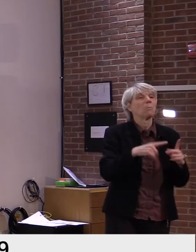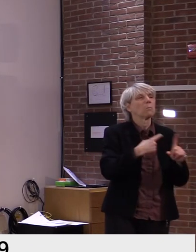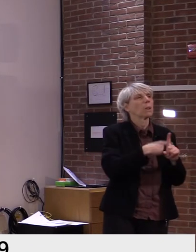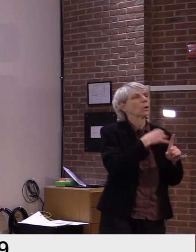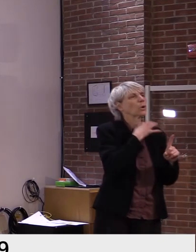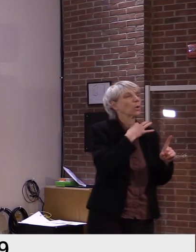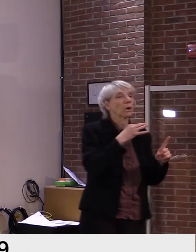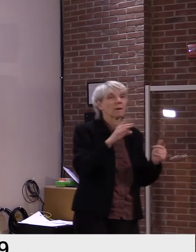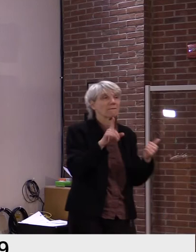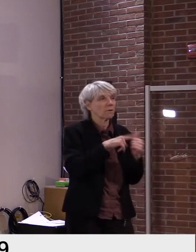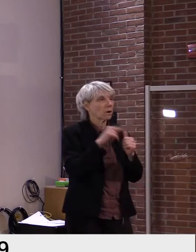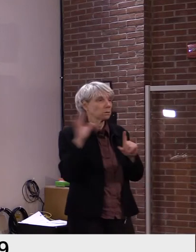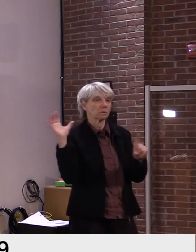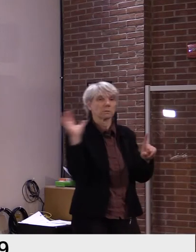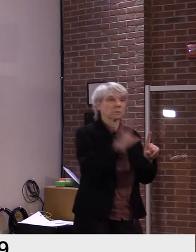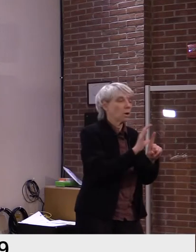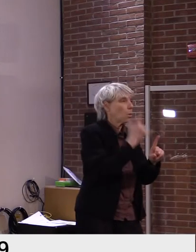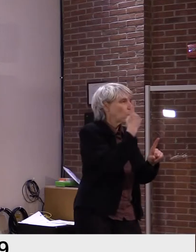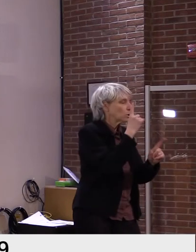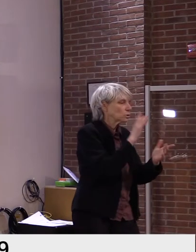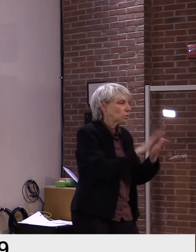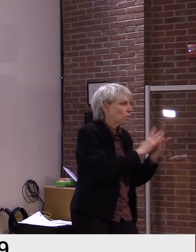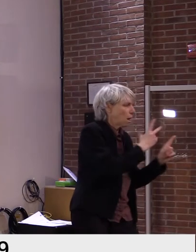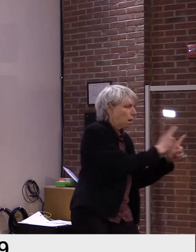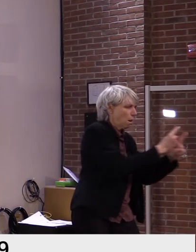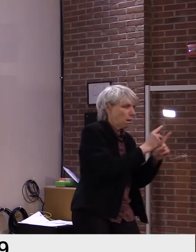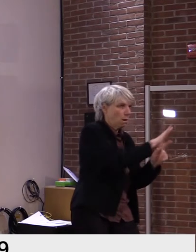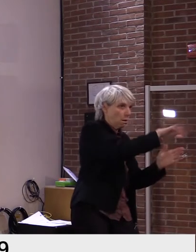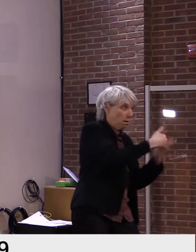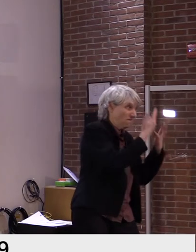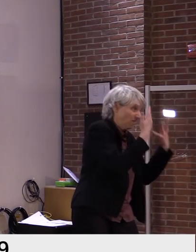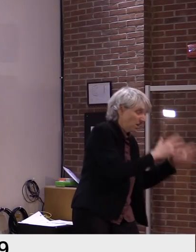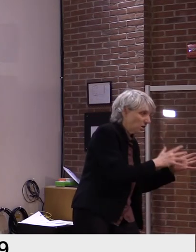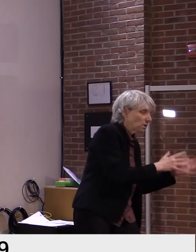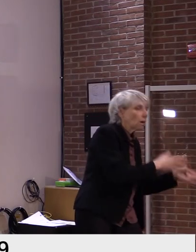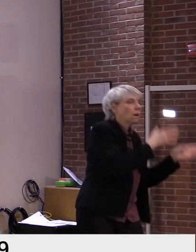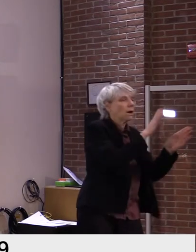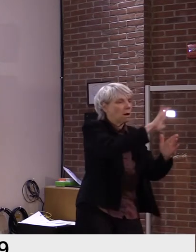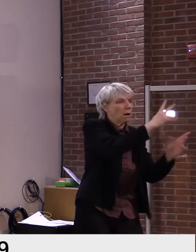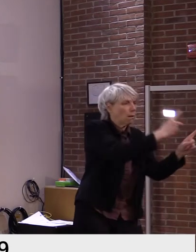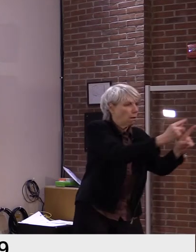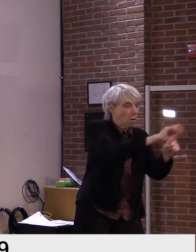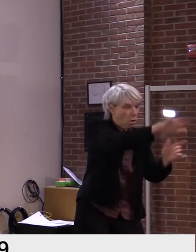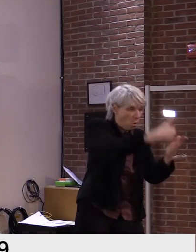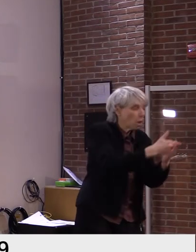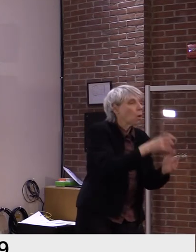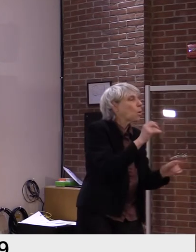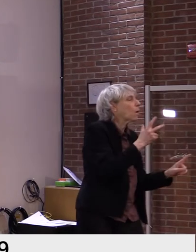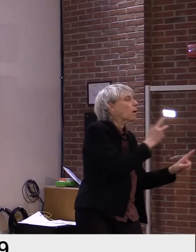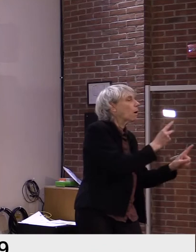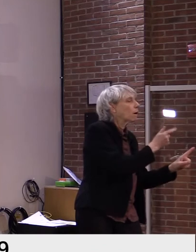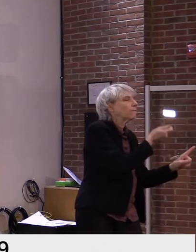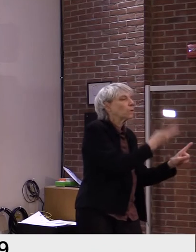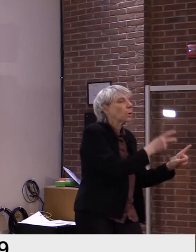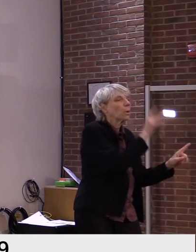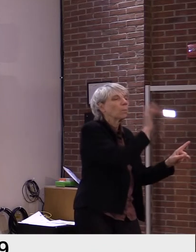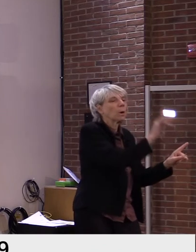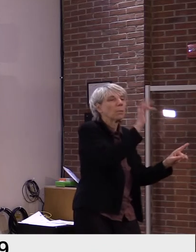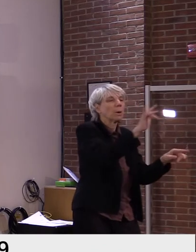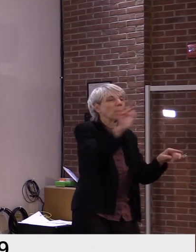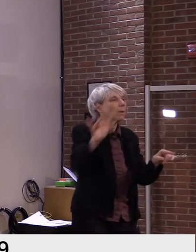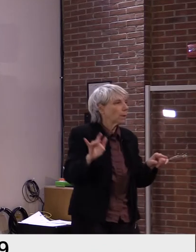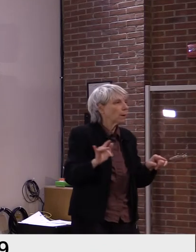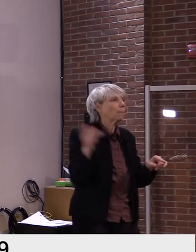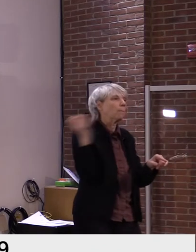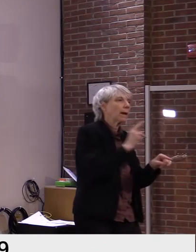staff in one clinic, or would you be looking to do just a portion or percentage at a time? Yeah, with the Johnson & Johnson, it